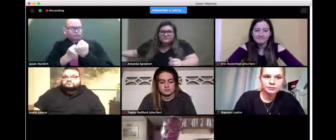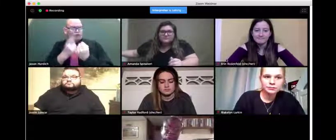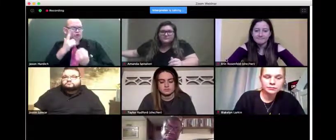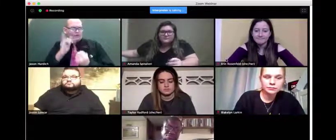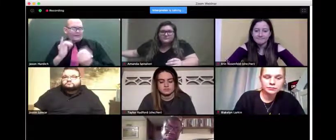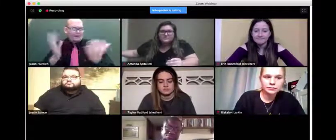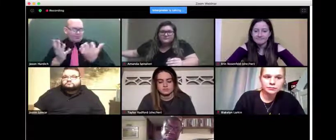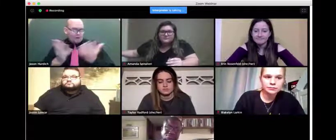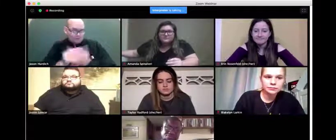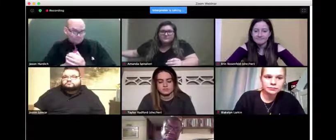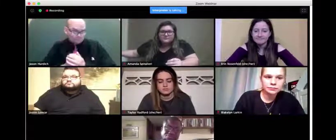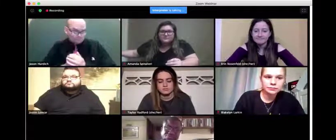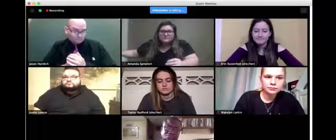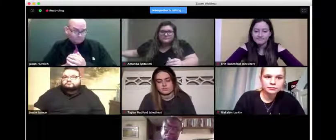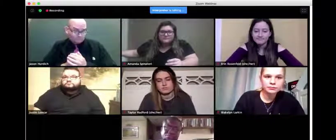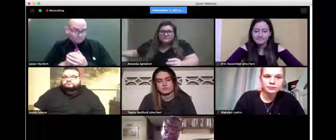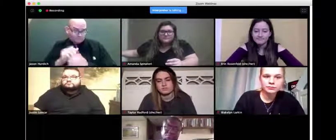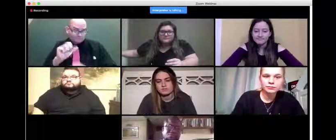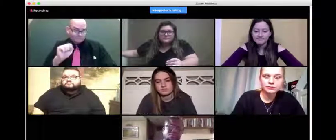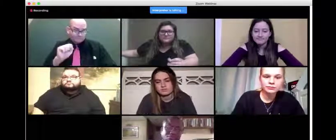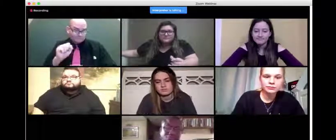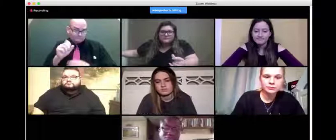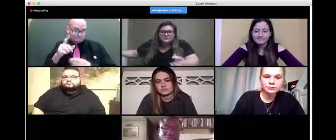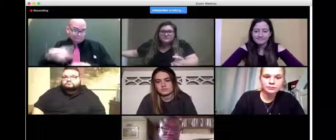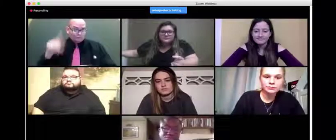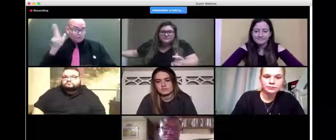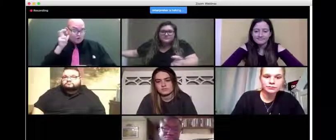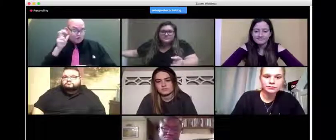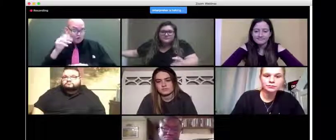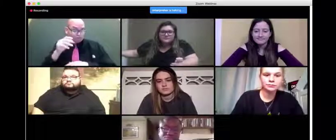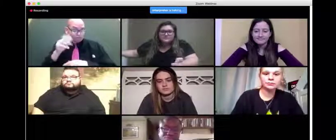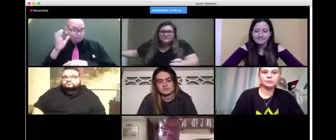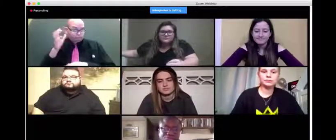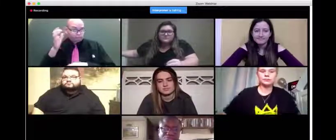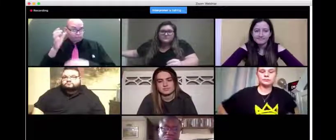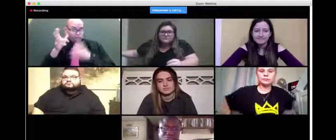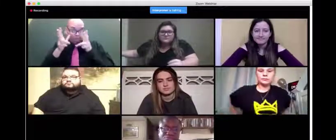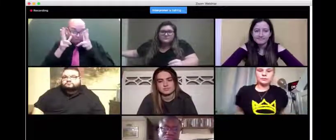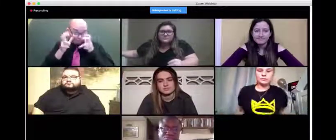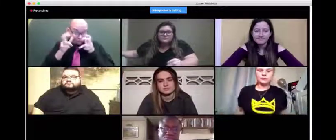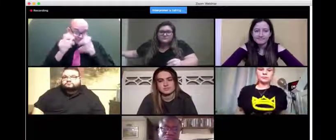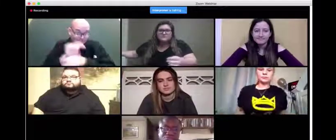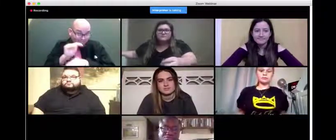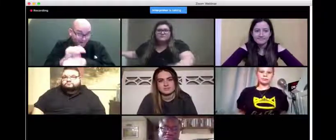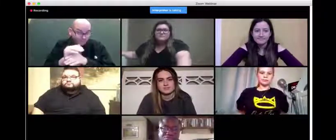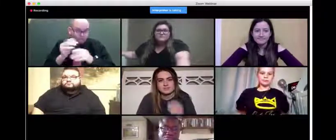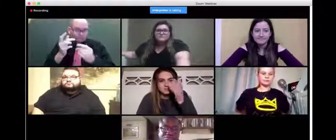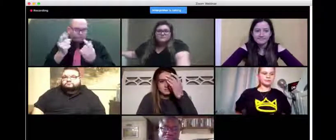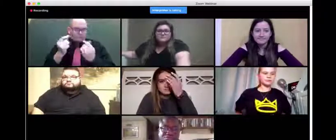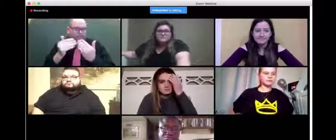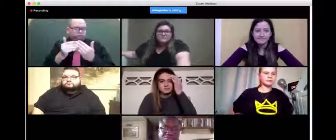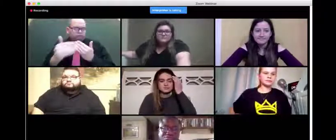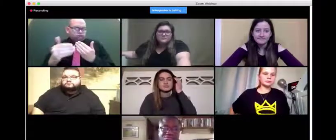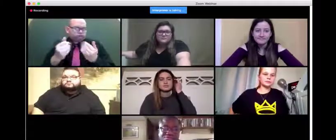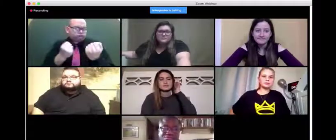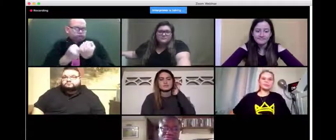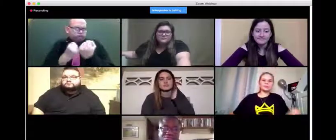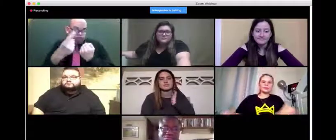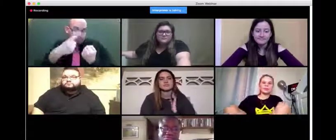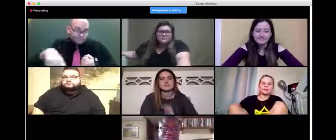you've heard and been a part tonight? What can you do to more support all of these people in their work? So thank you for